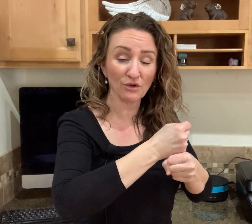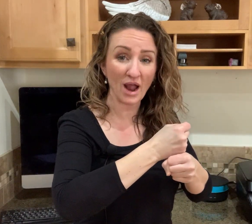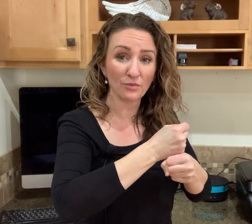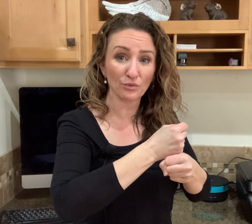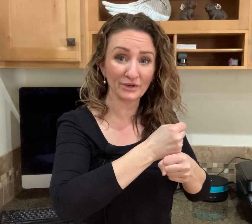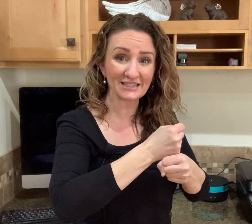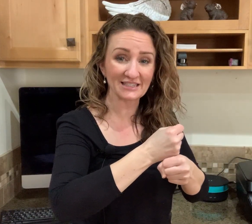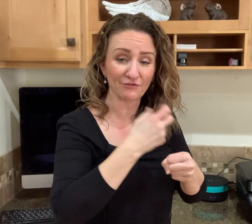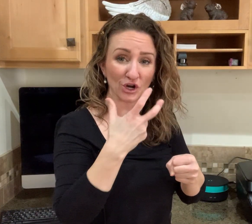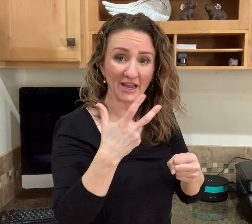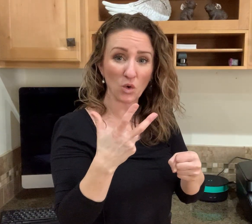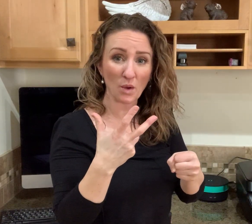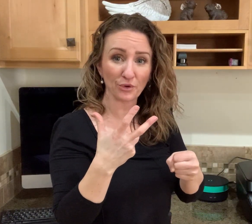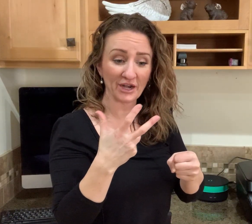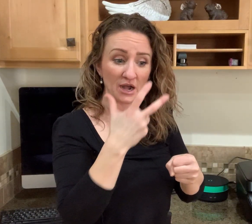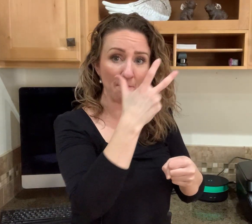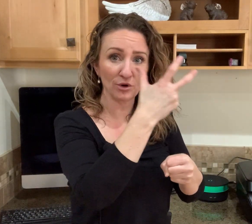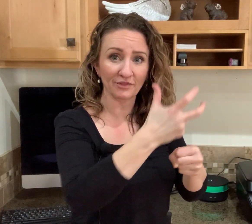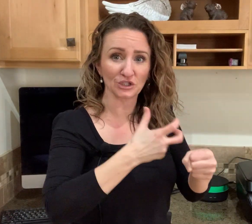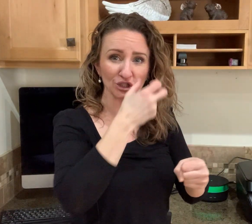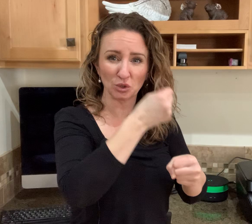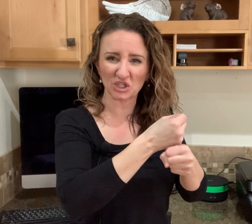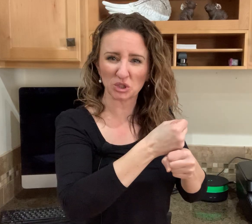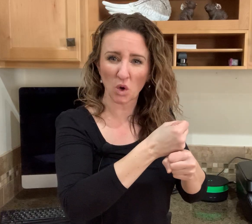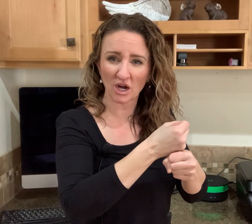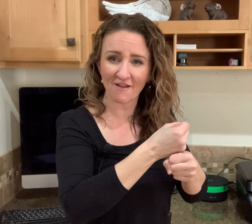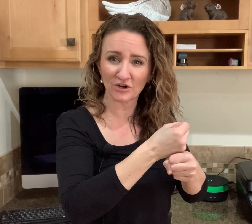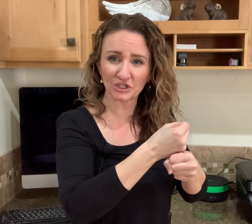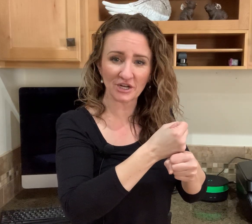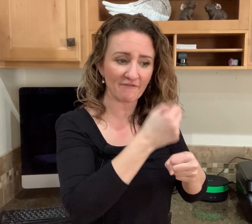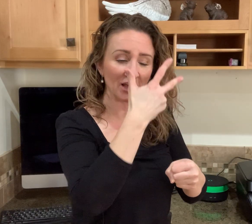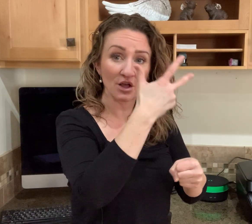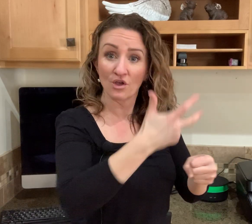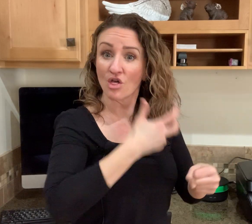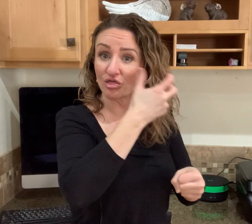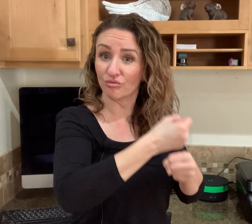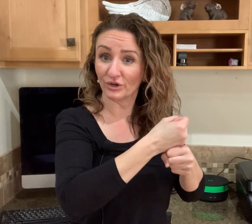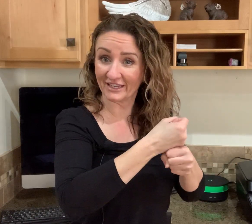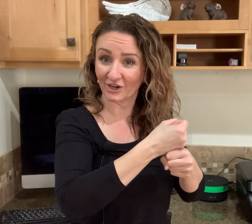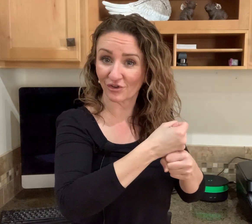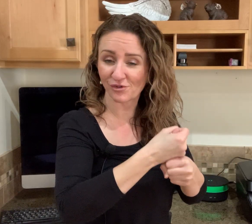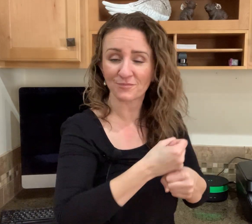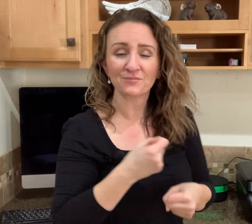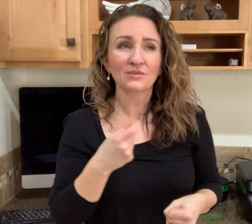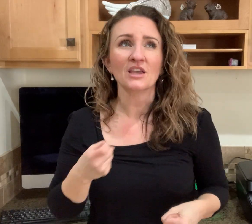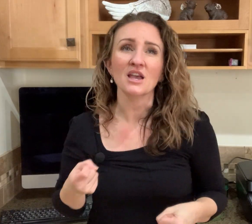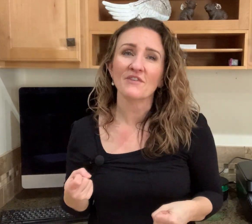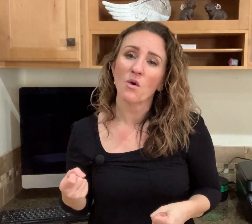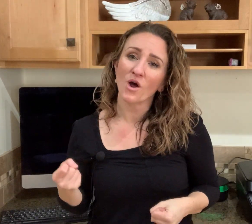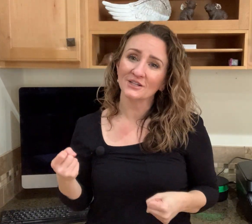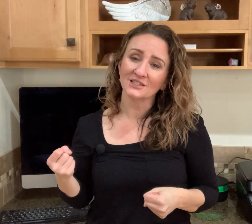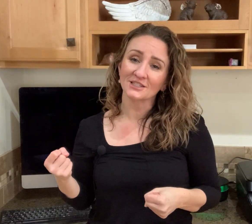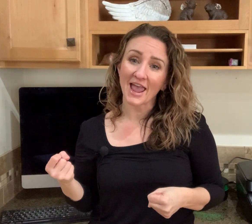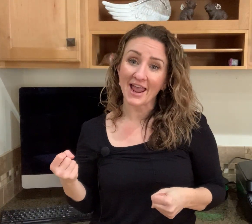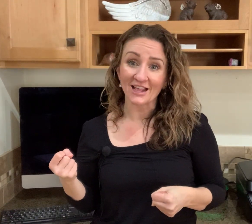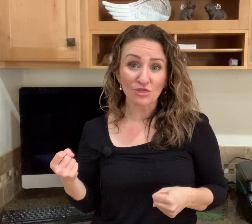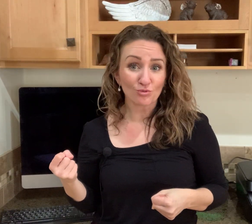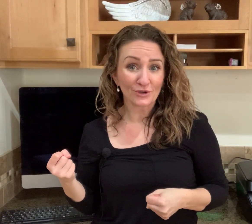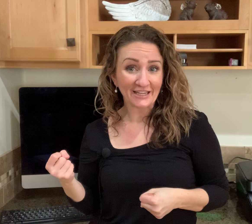around the wrist. If they're going to incorporate a number, they'll just do a shortcut version of it. 3 years. If I wanted to say 3